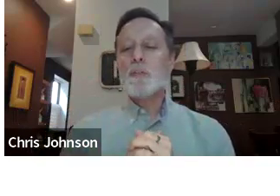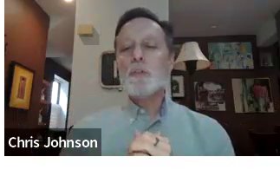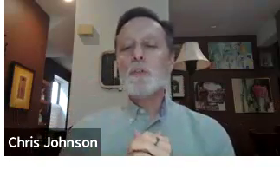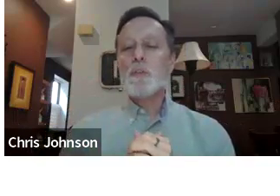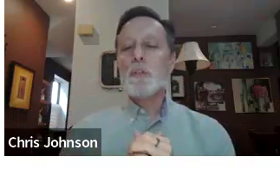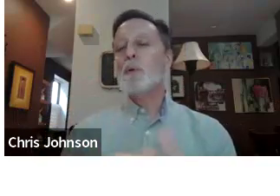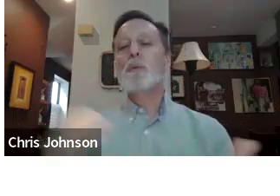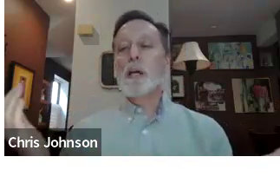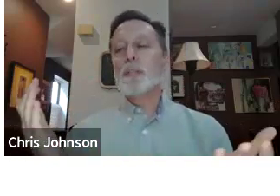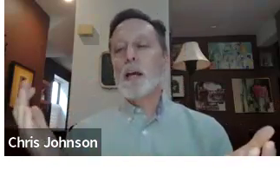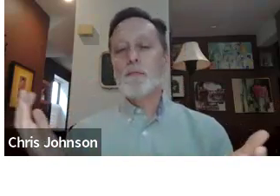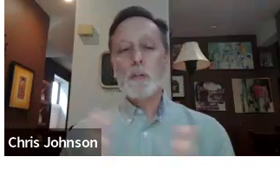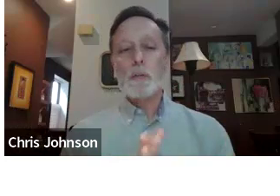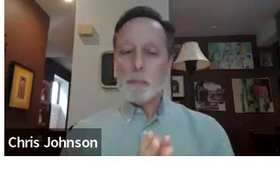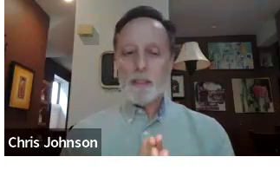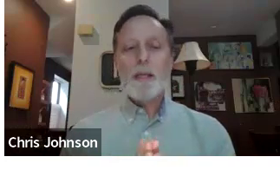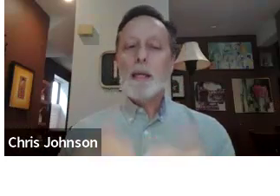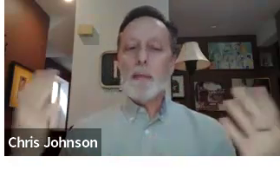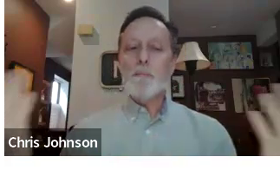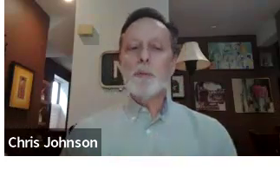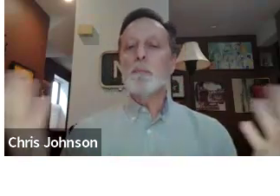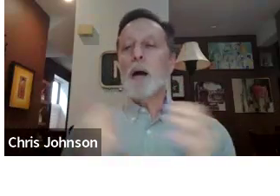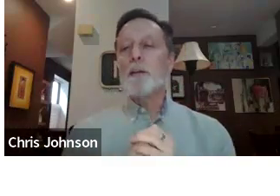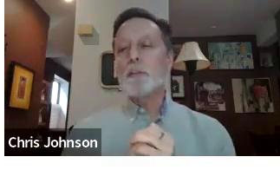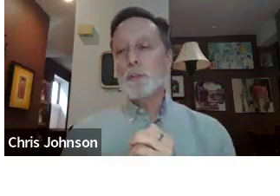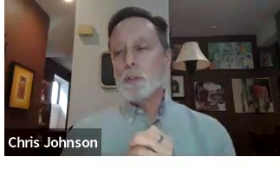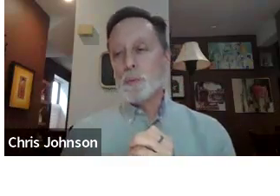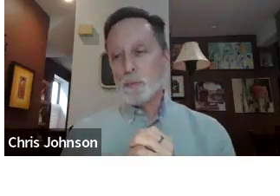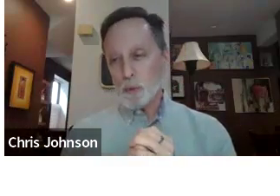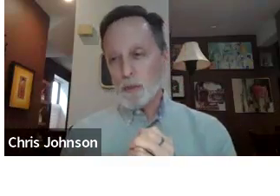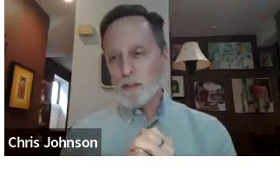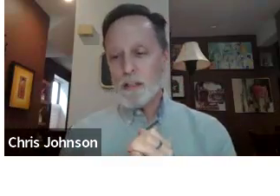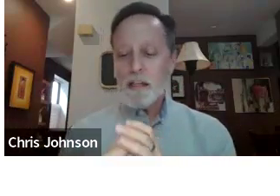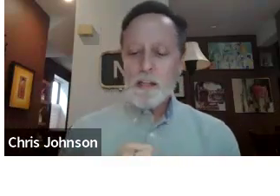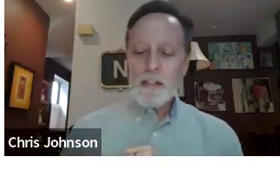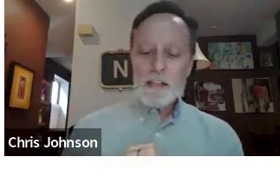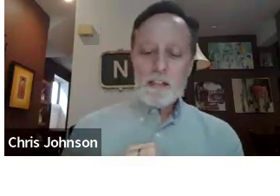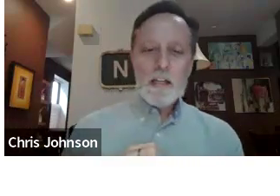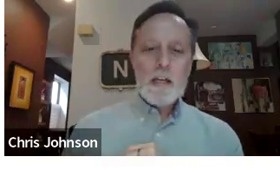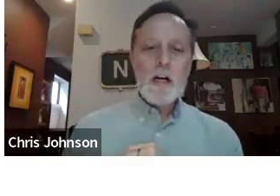why don't we insure ship owners outside of our group? And boom, modern insurance was born.